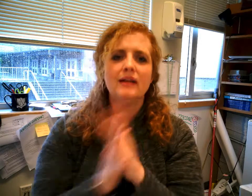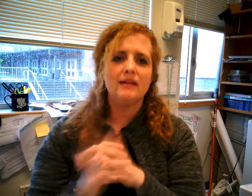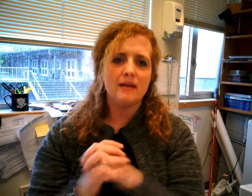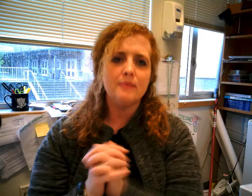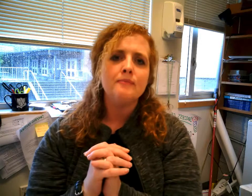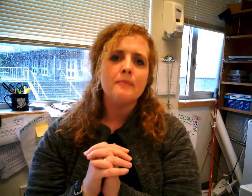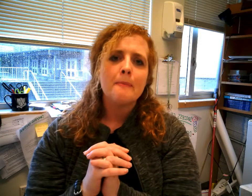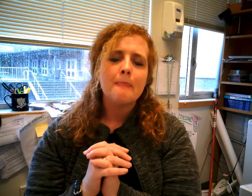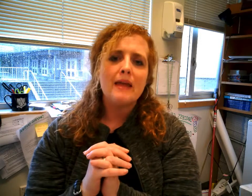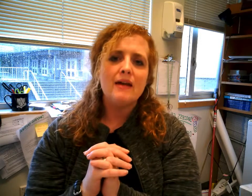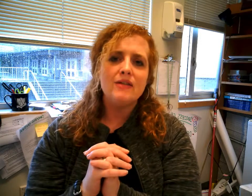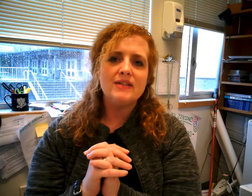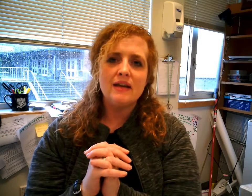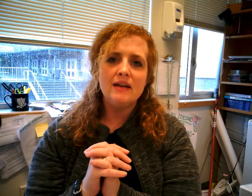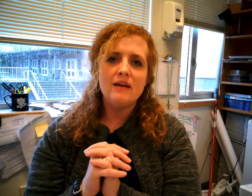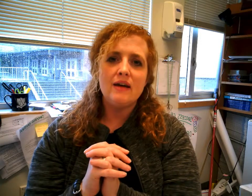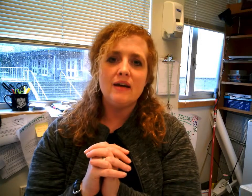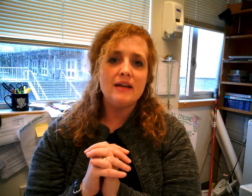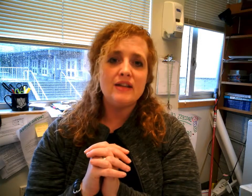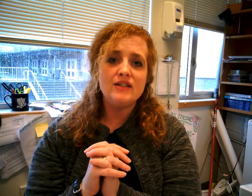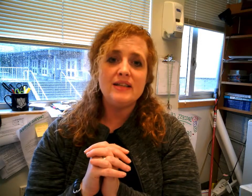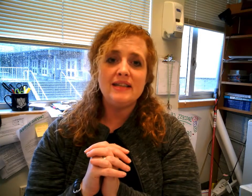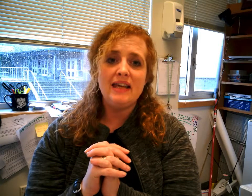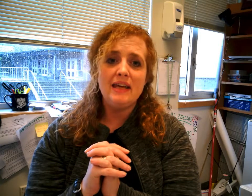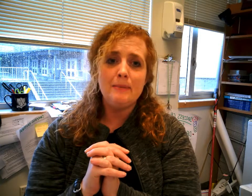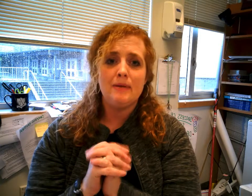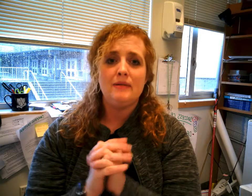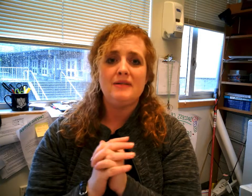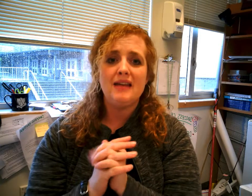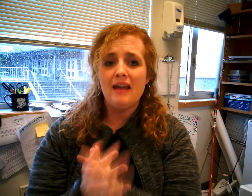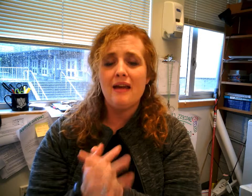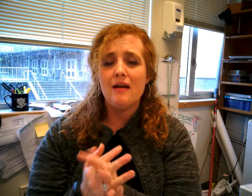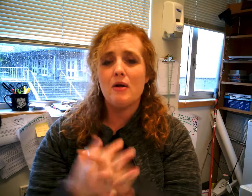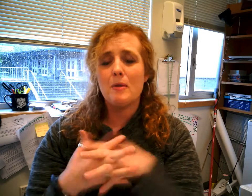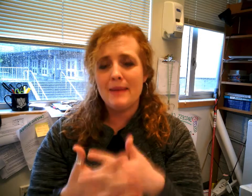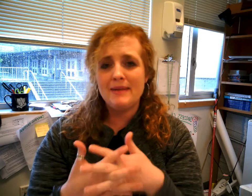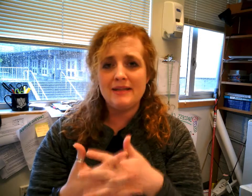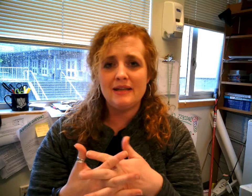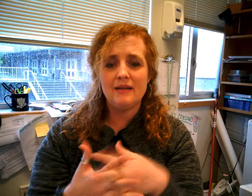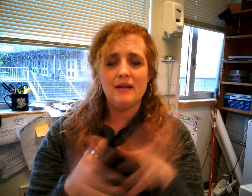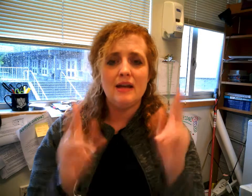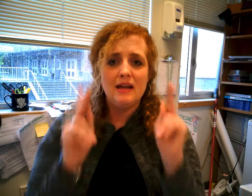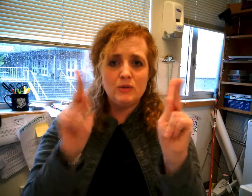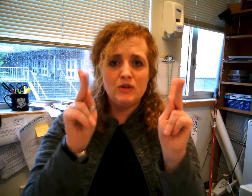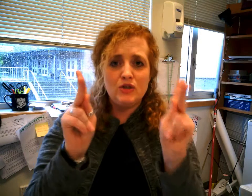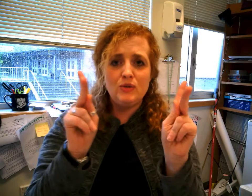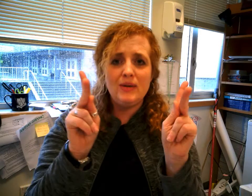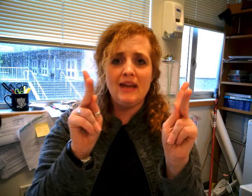that. The sign next is keep, take care, babysit. It's with 2